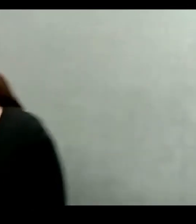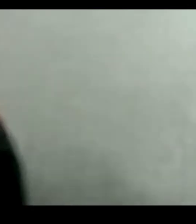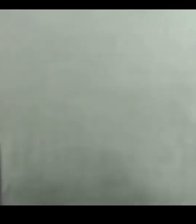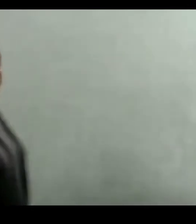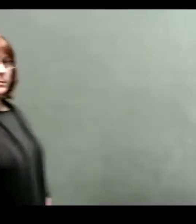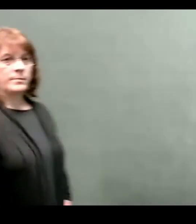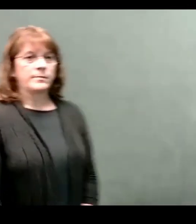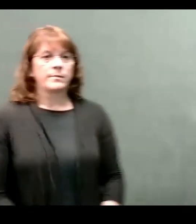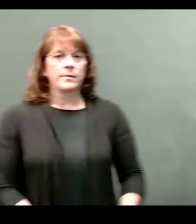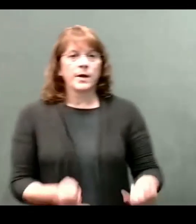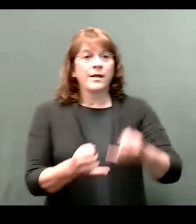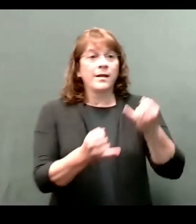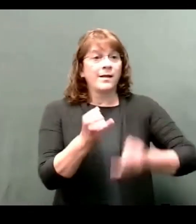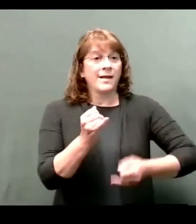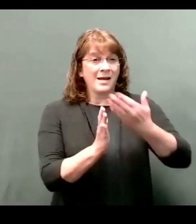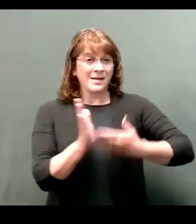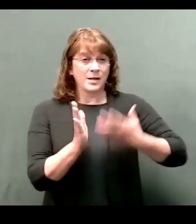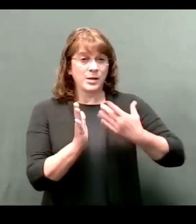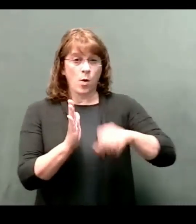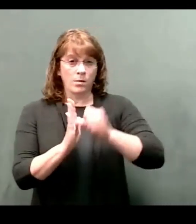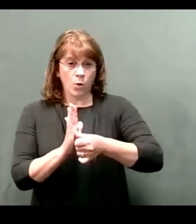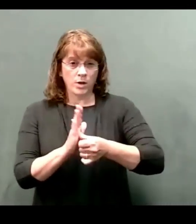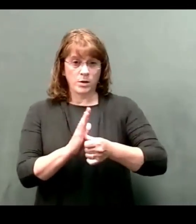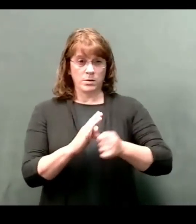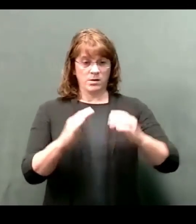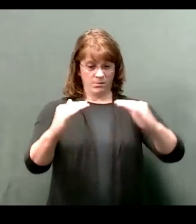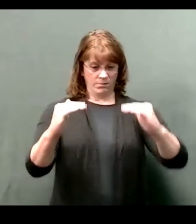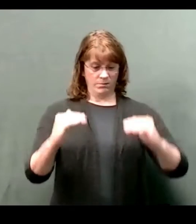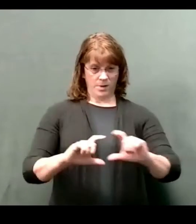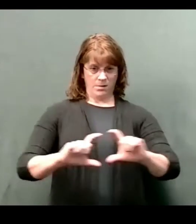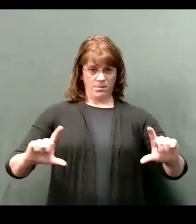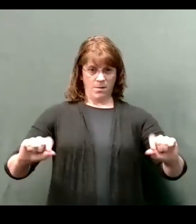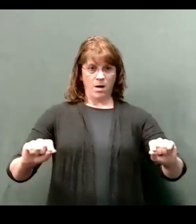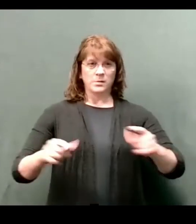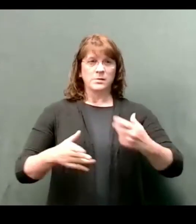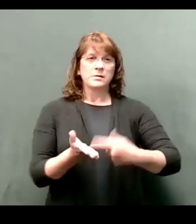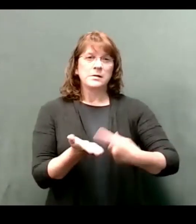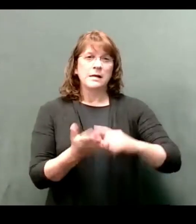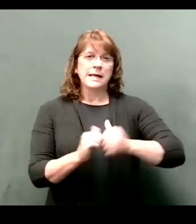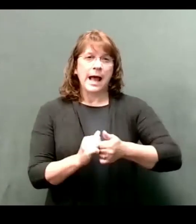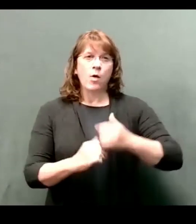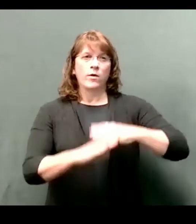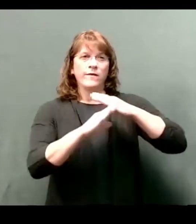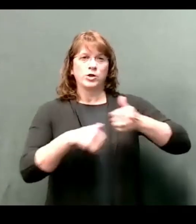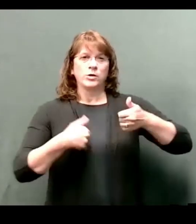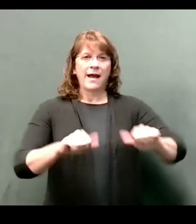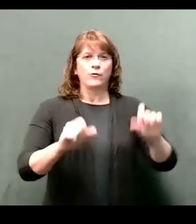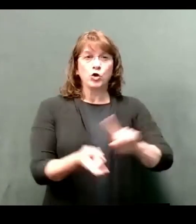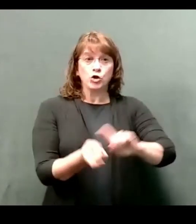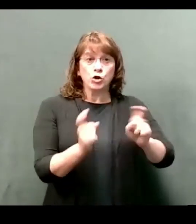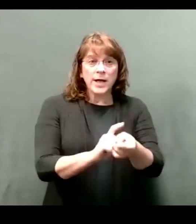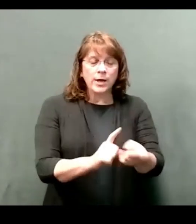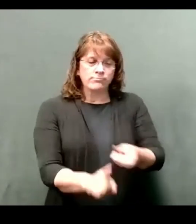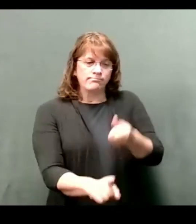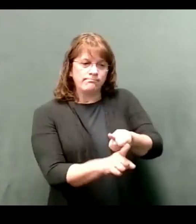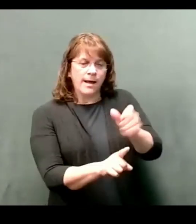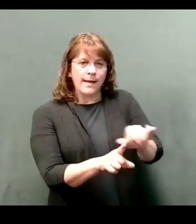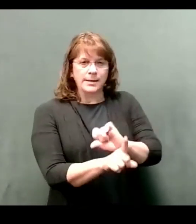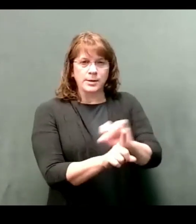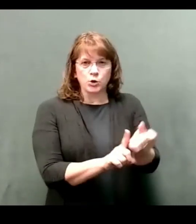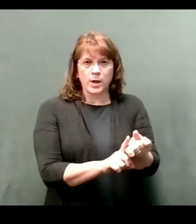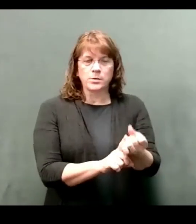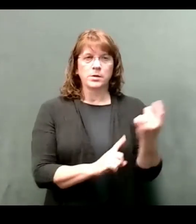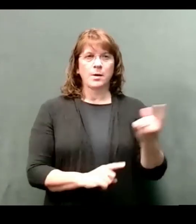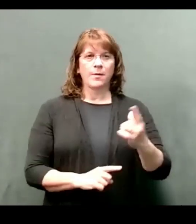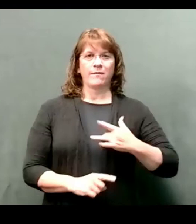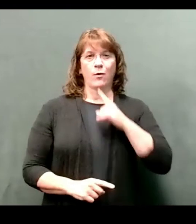section here that I want to point to is this box down here that talks about how prevention efforts could have changed or impacted the situation. Something that felt